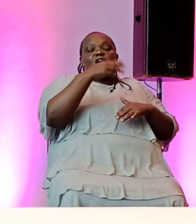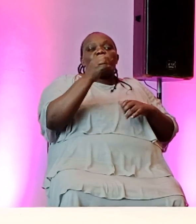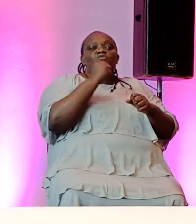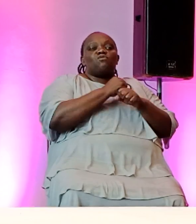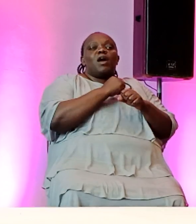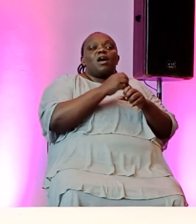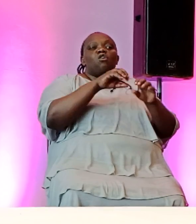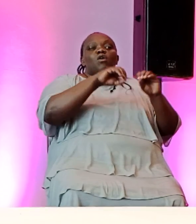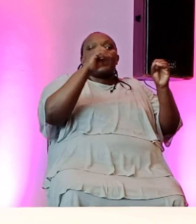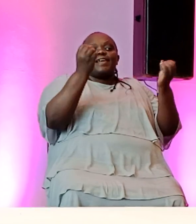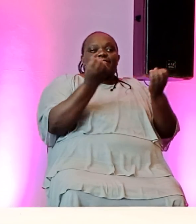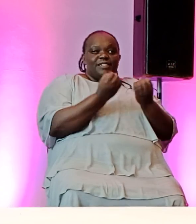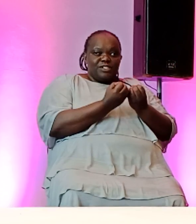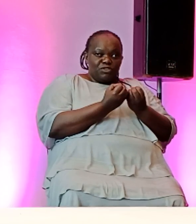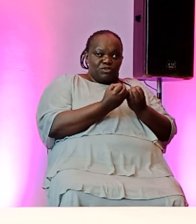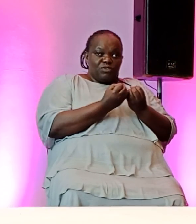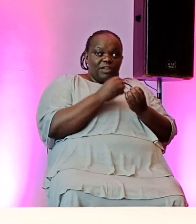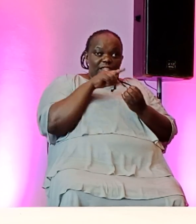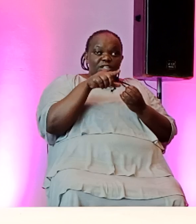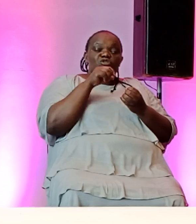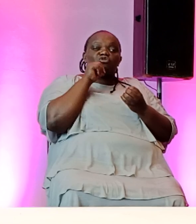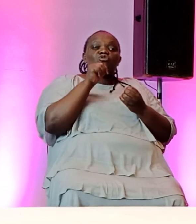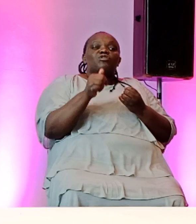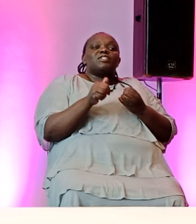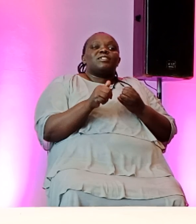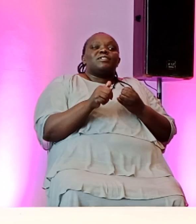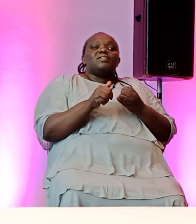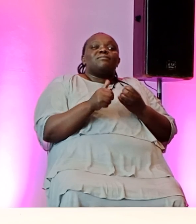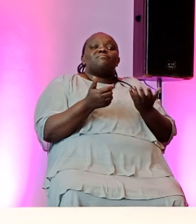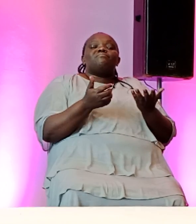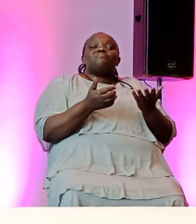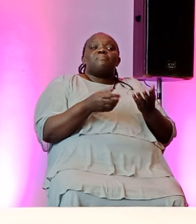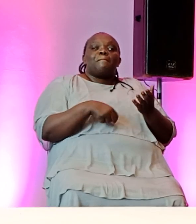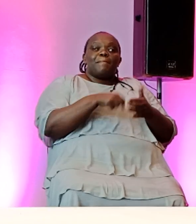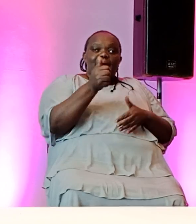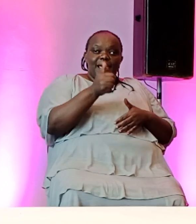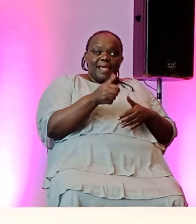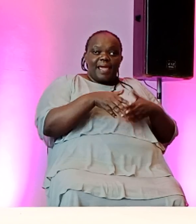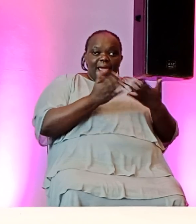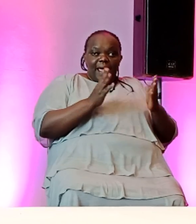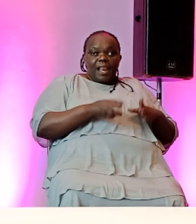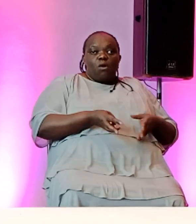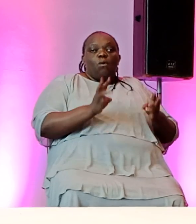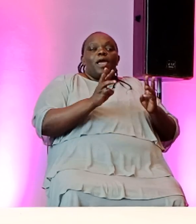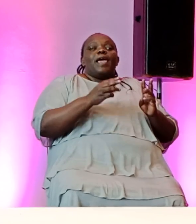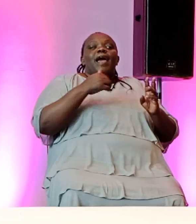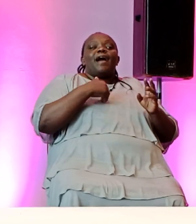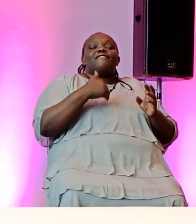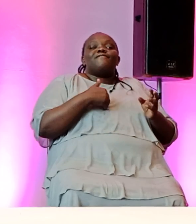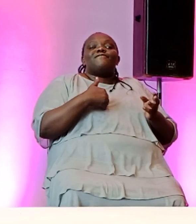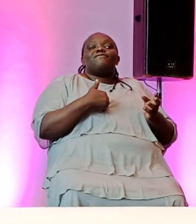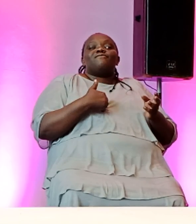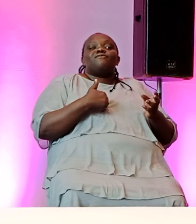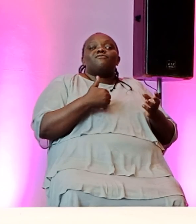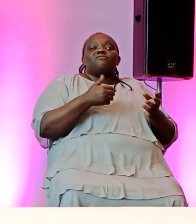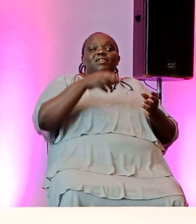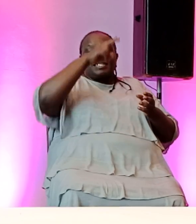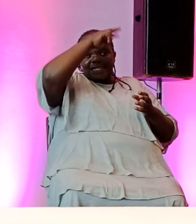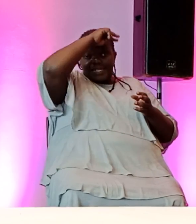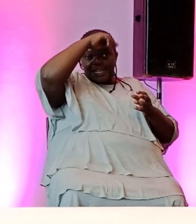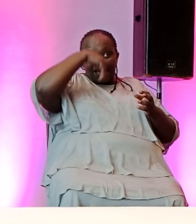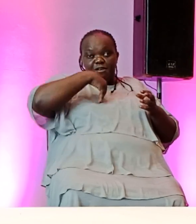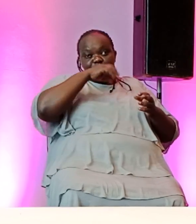the organizations that do not, by and anyway, have a notable